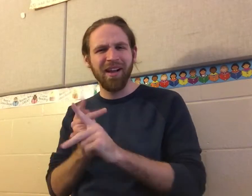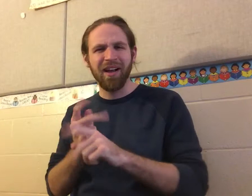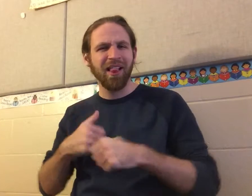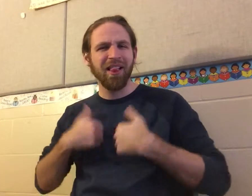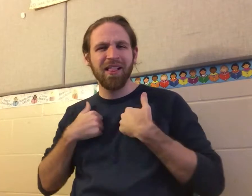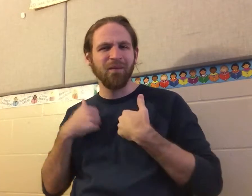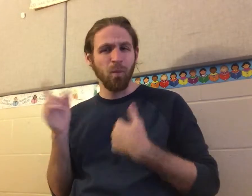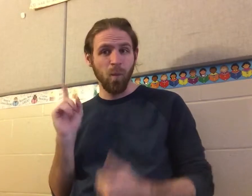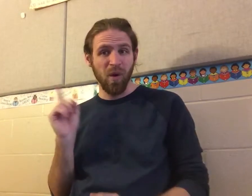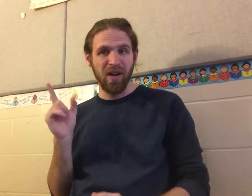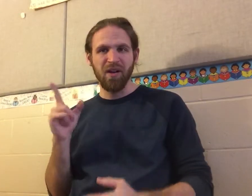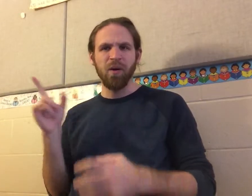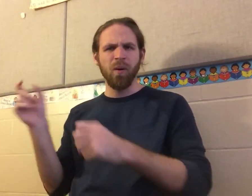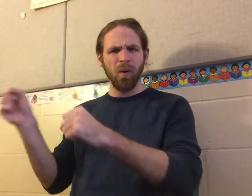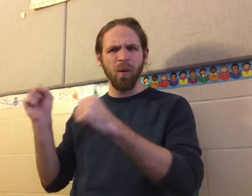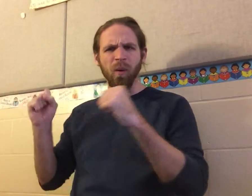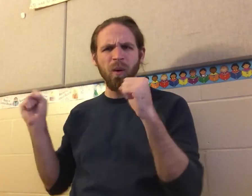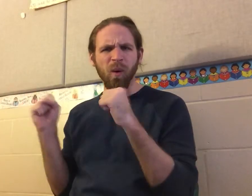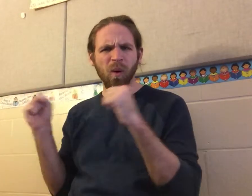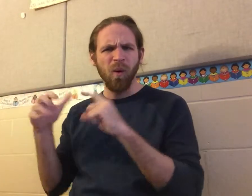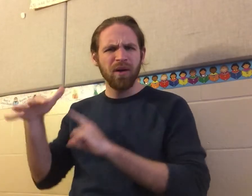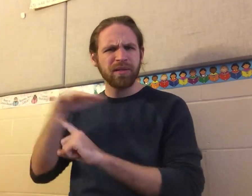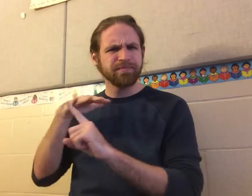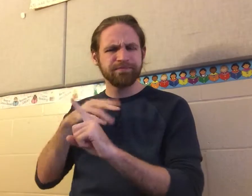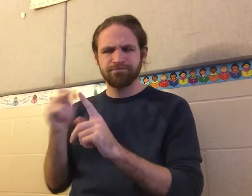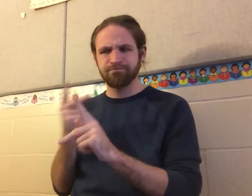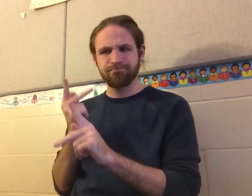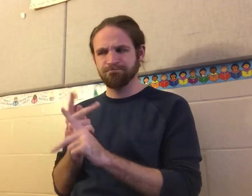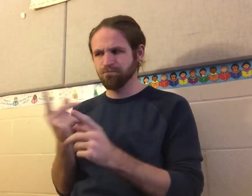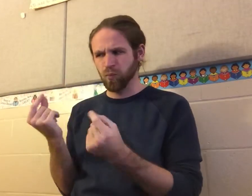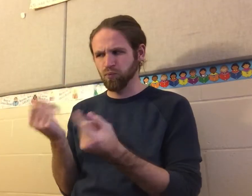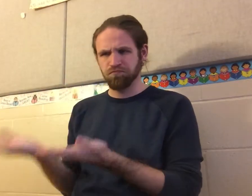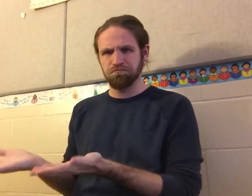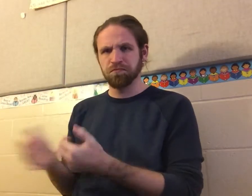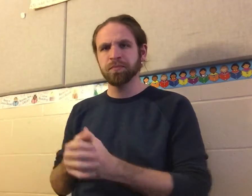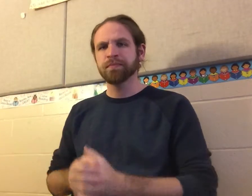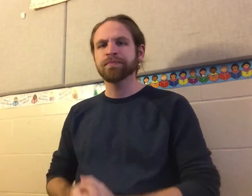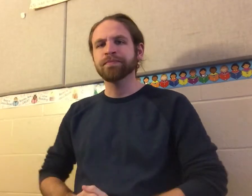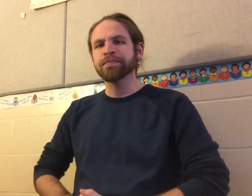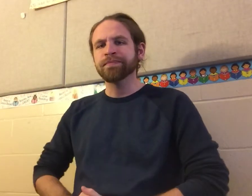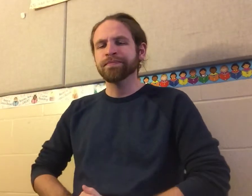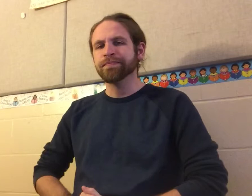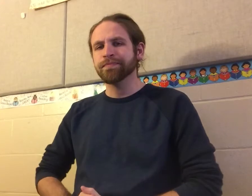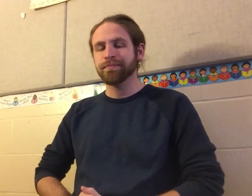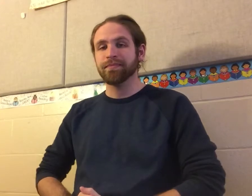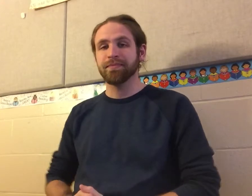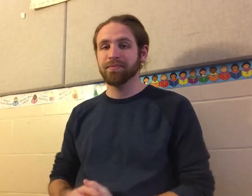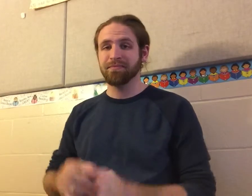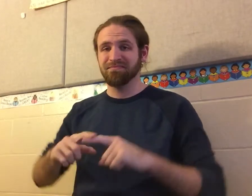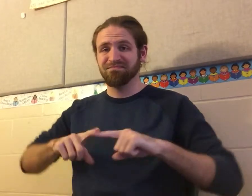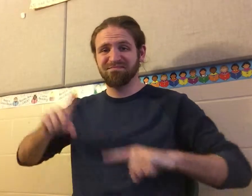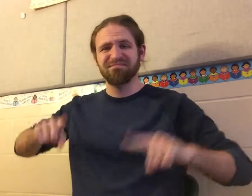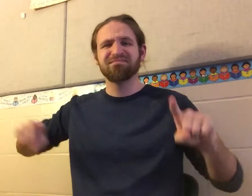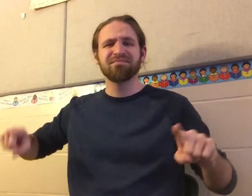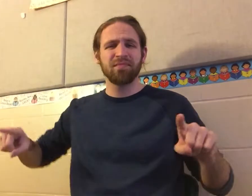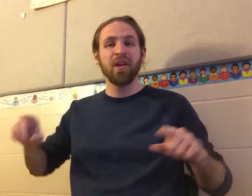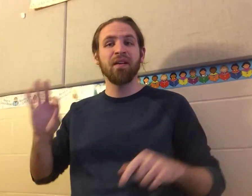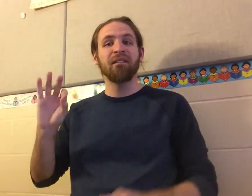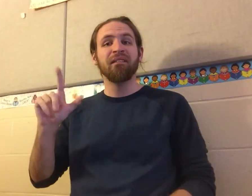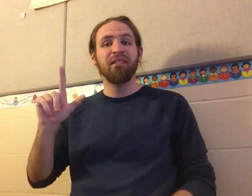coldest habitats? There are many types of flies on the